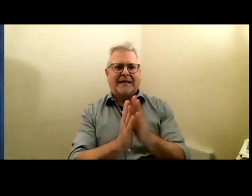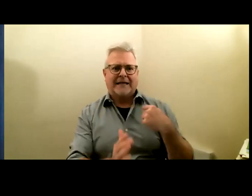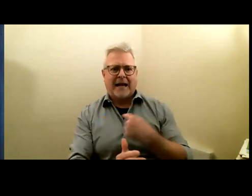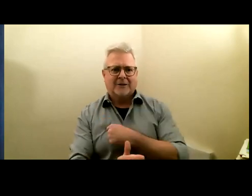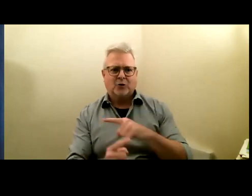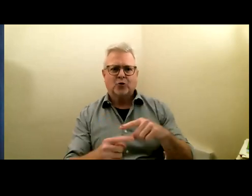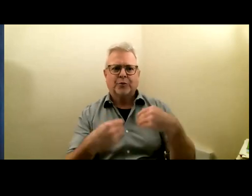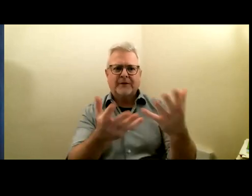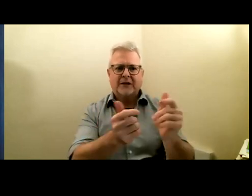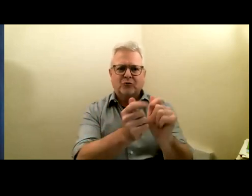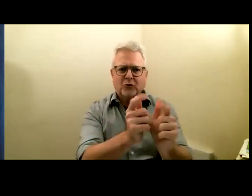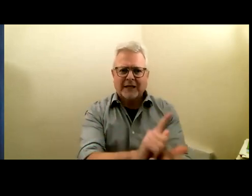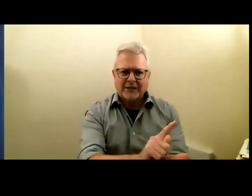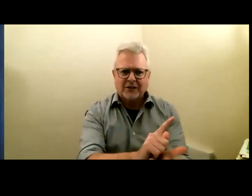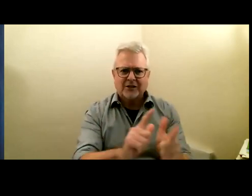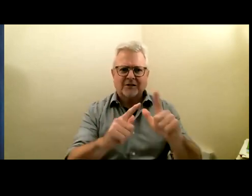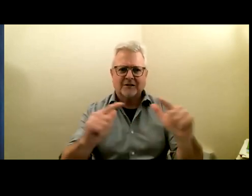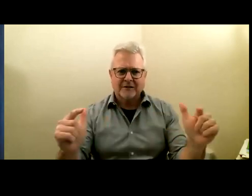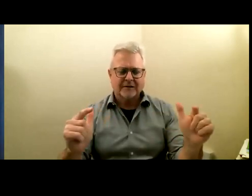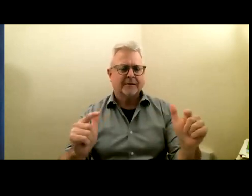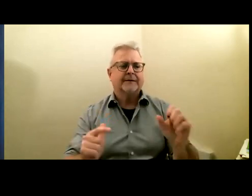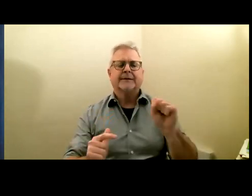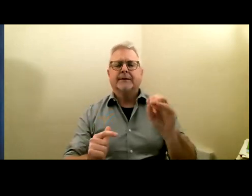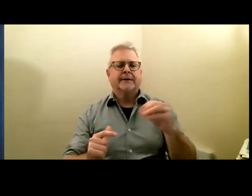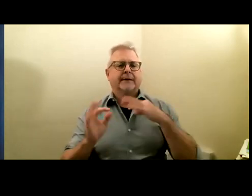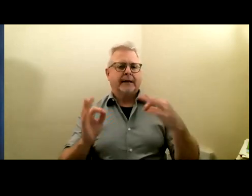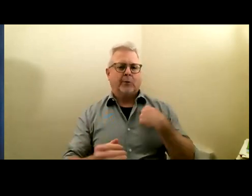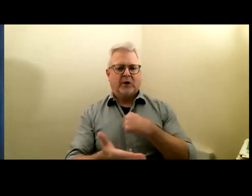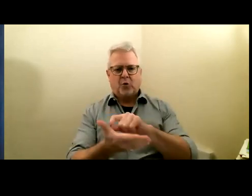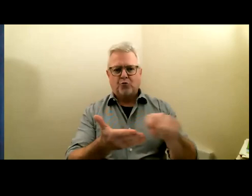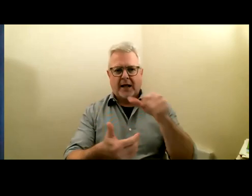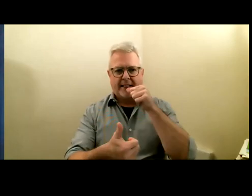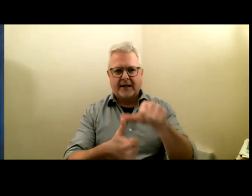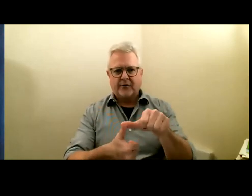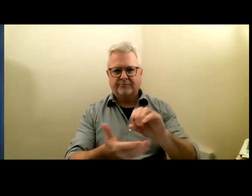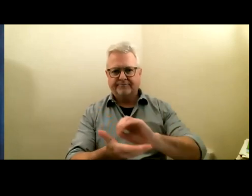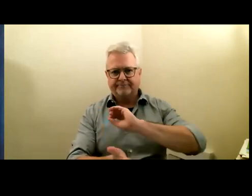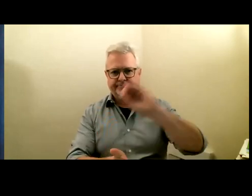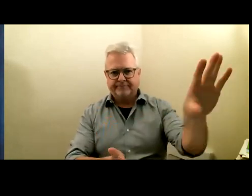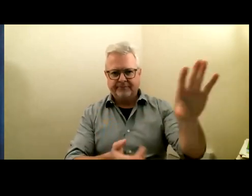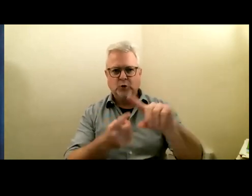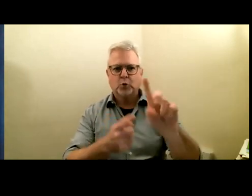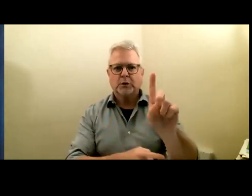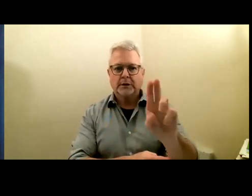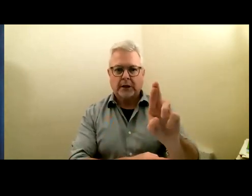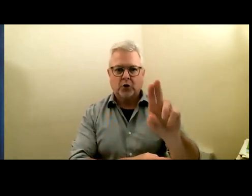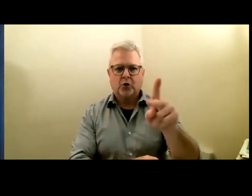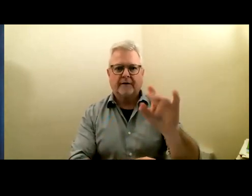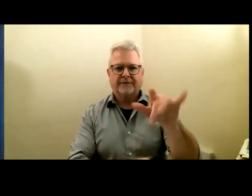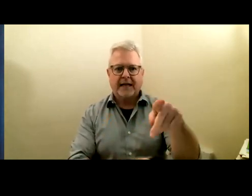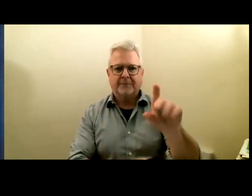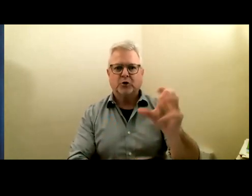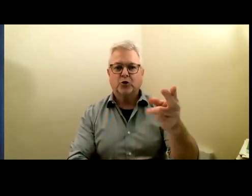It was not in simplified English, and so they're asking us to provide translations of this information. So we decided to write a